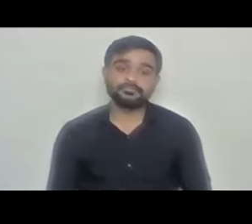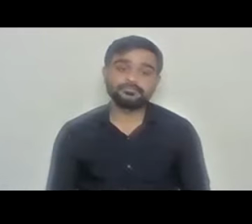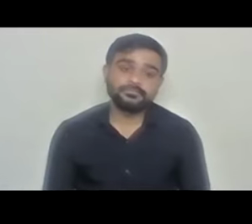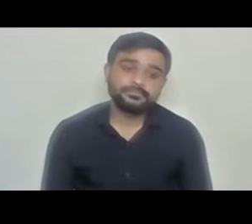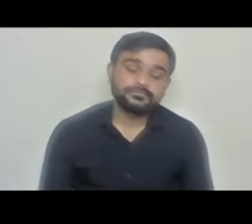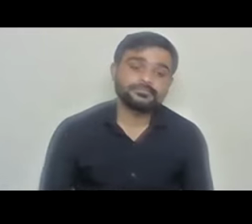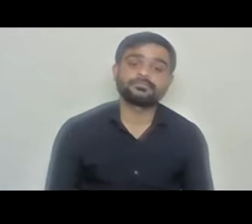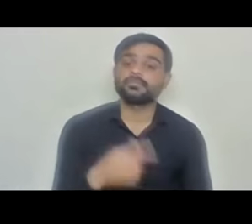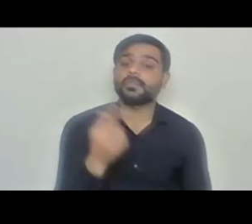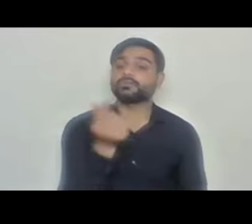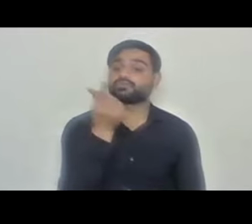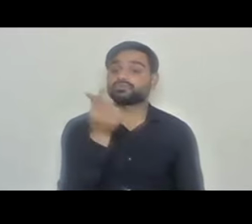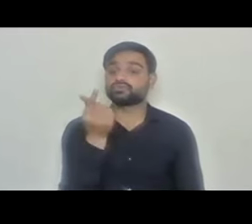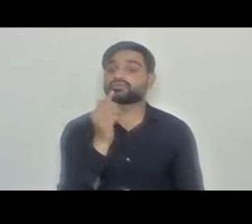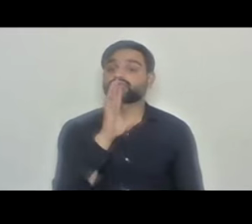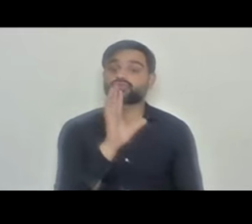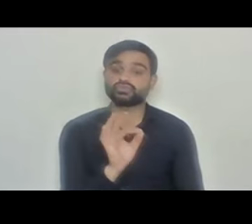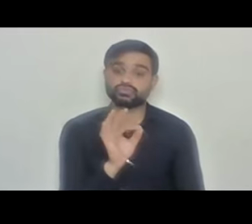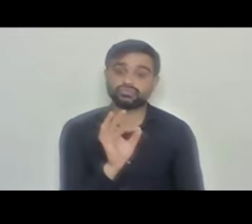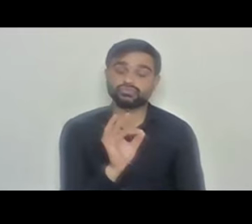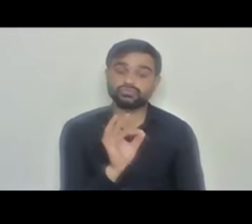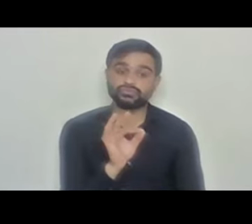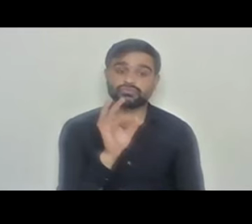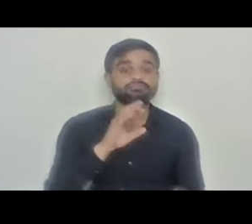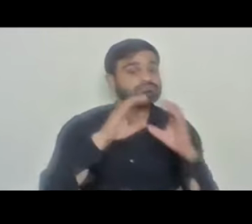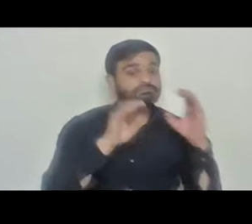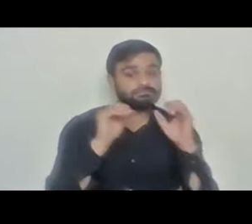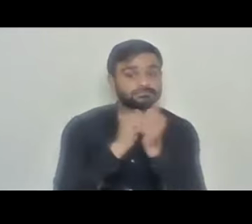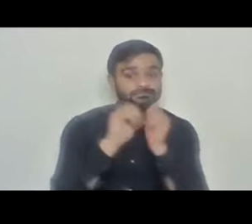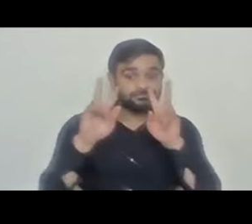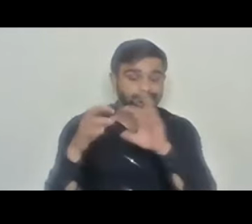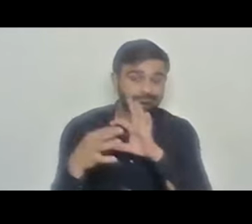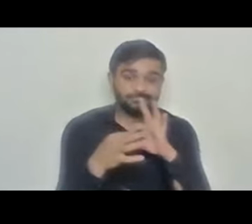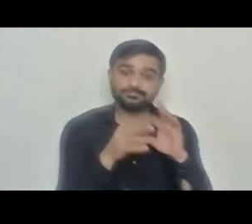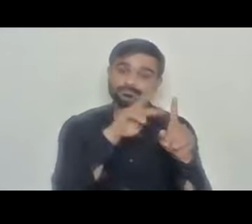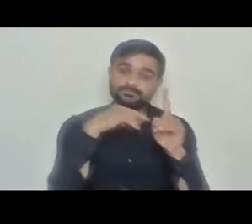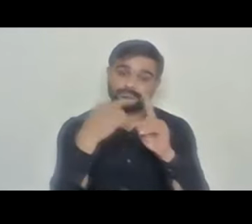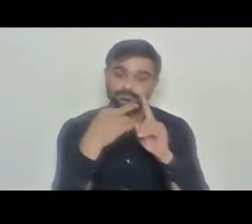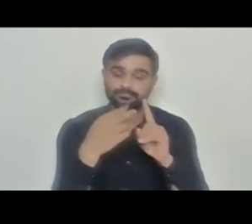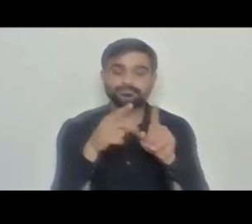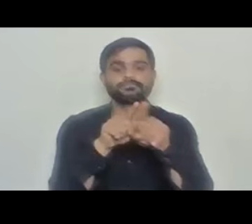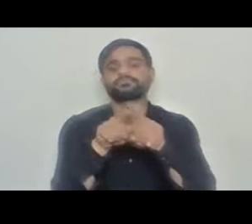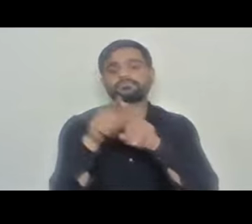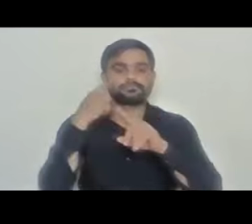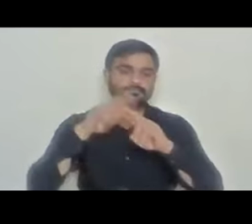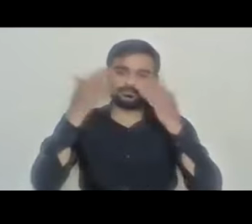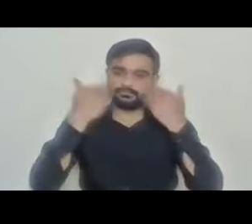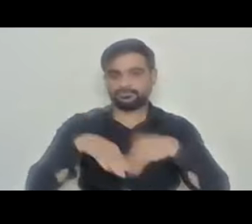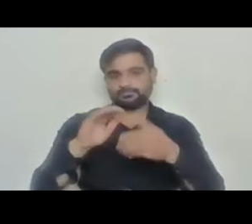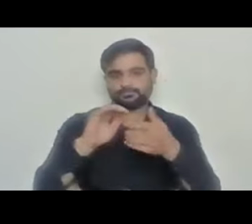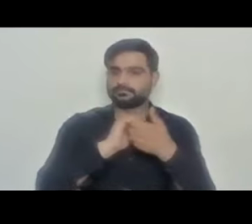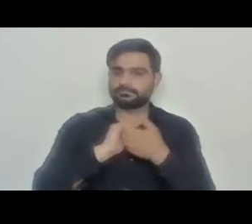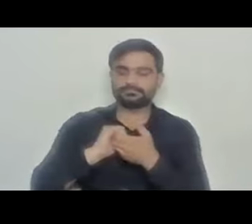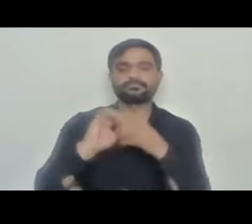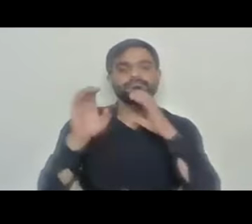which are used to actually communicate regarding that aspect. For example, if I am engaging in